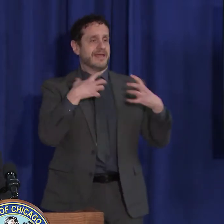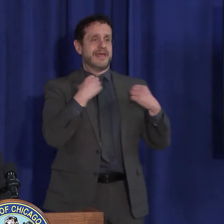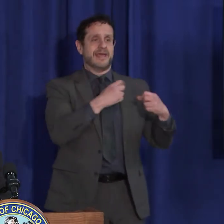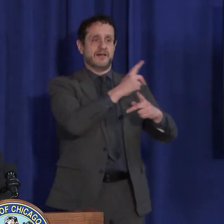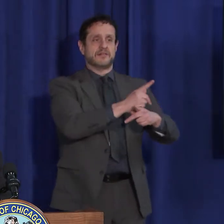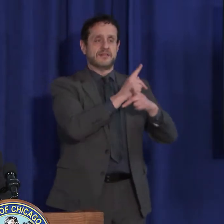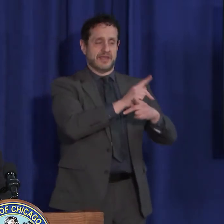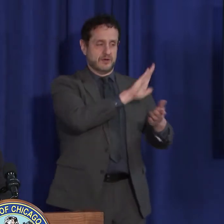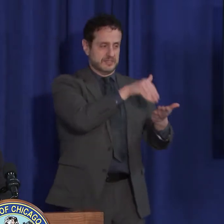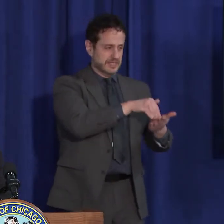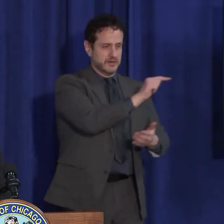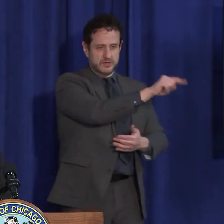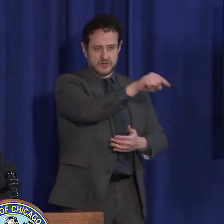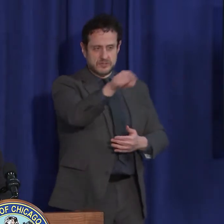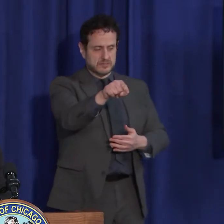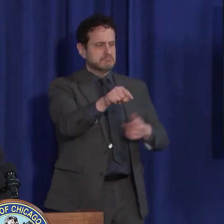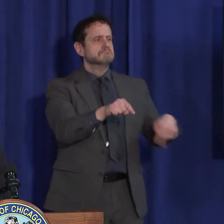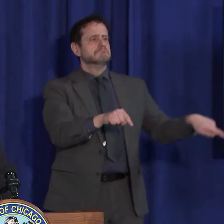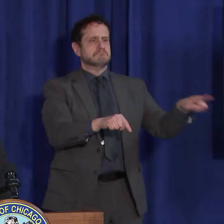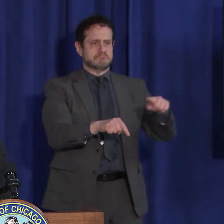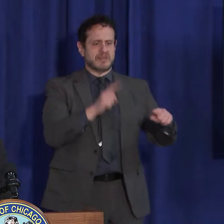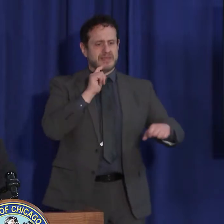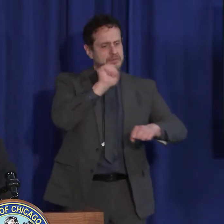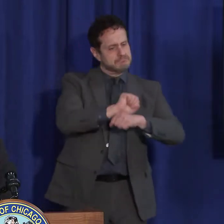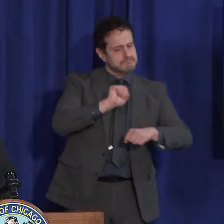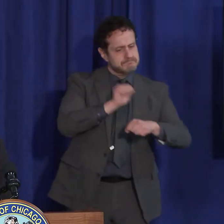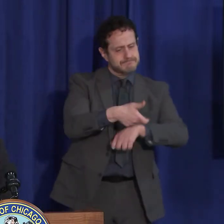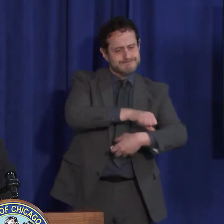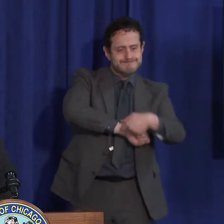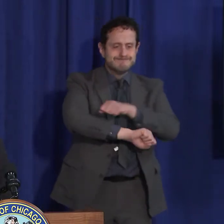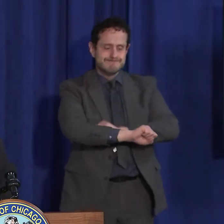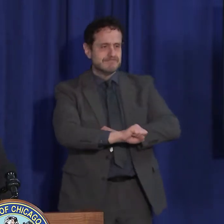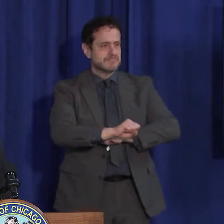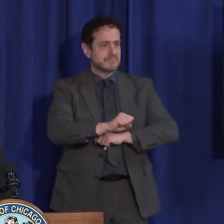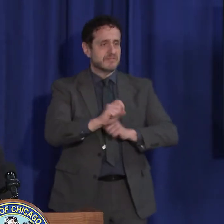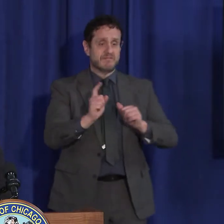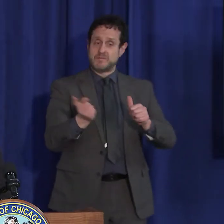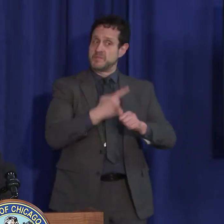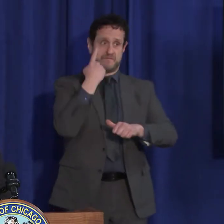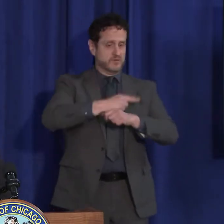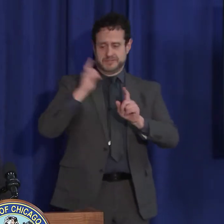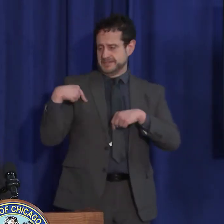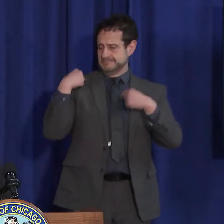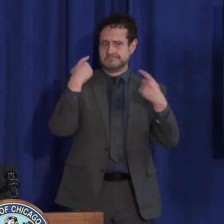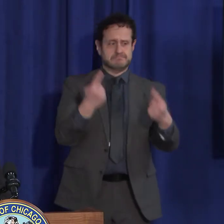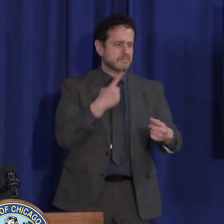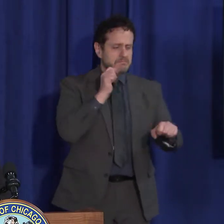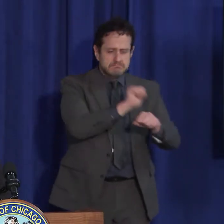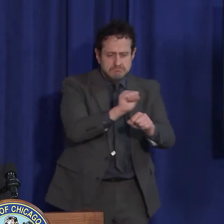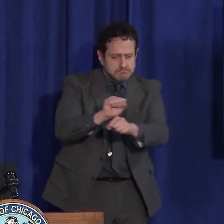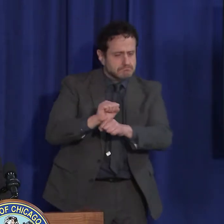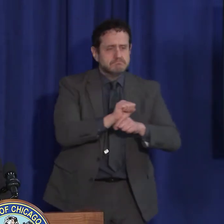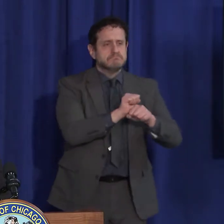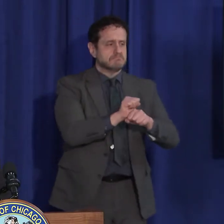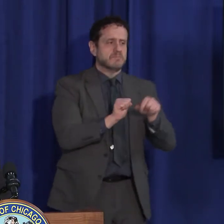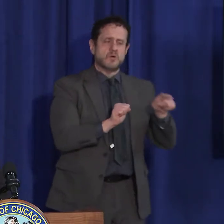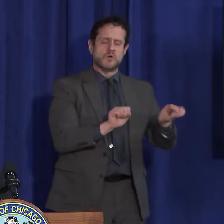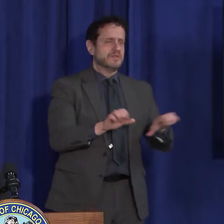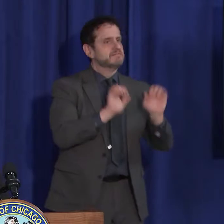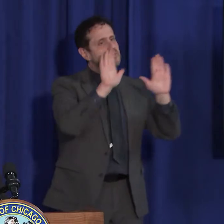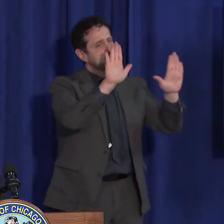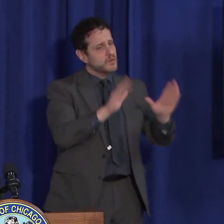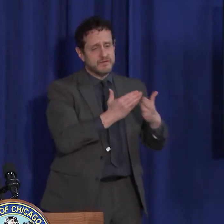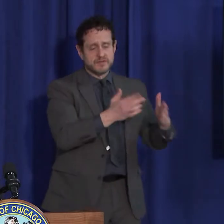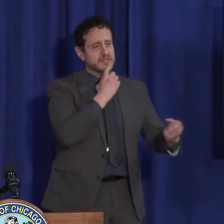healthcare centers, who have been on the ground since day one and who have done tremendous things